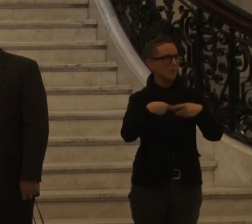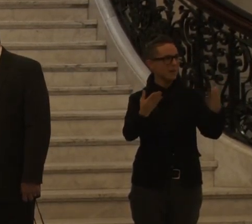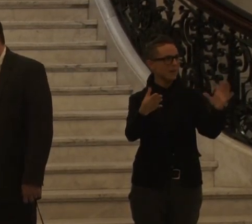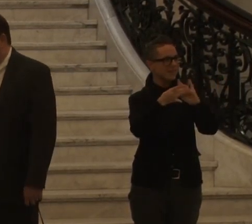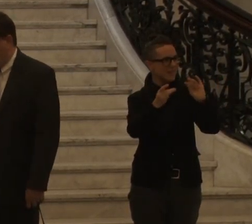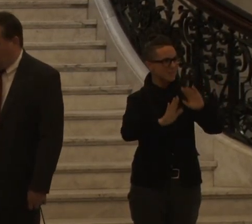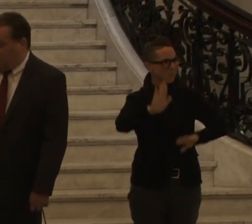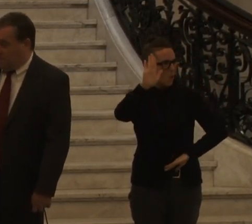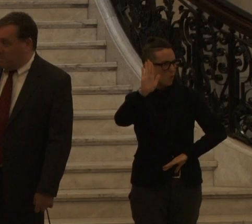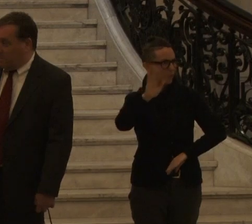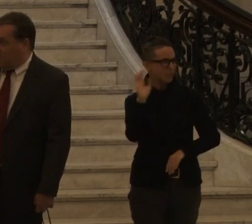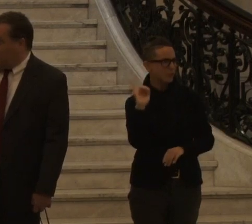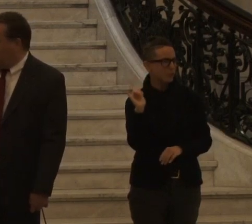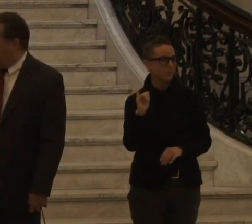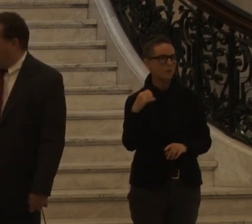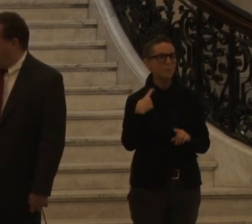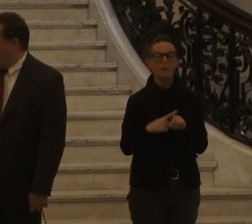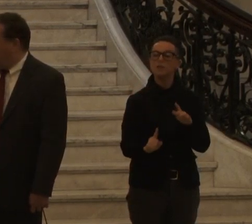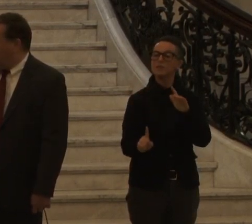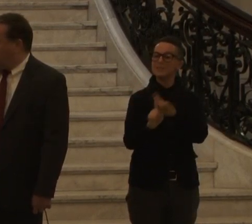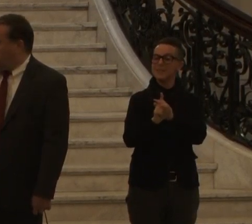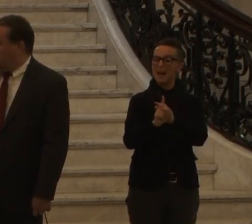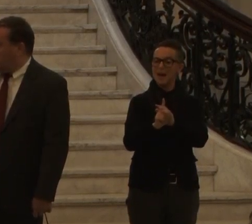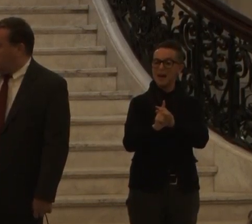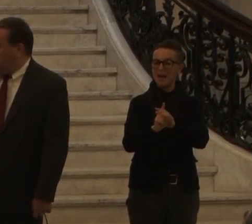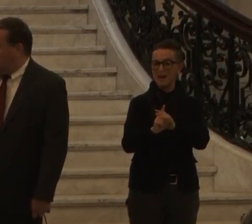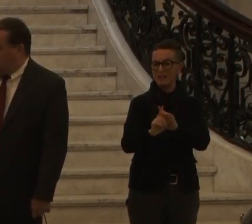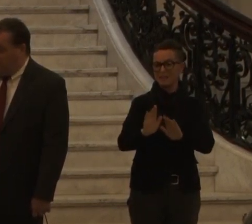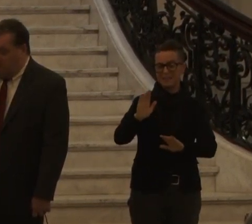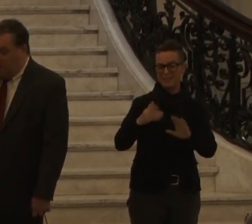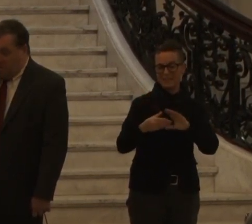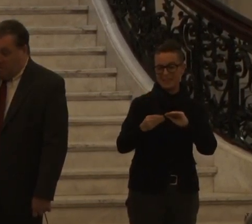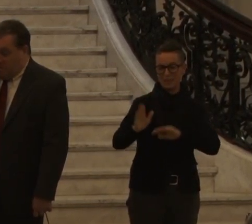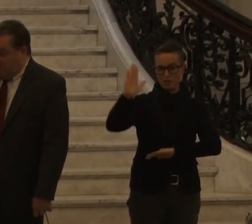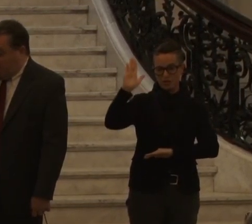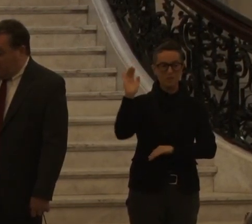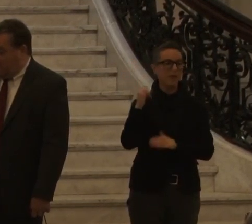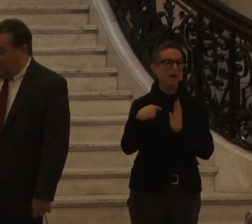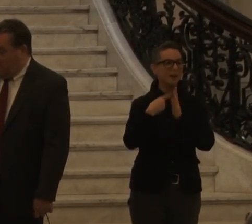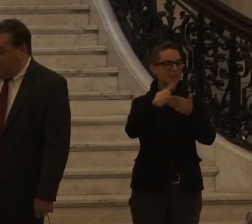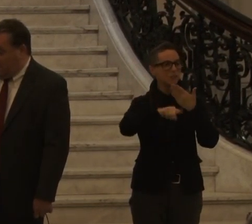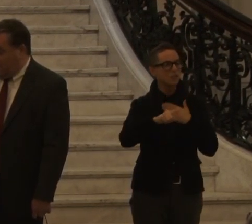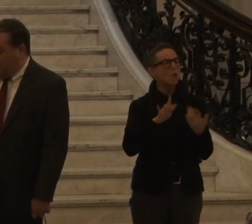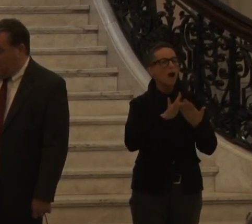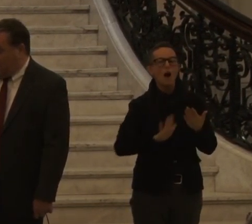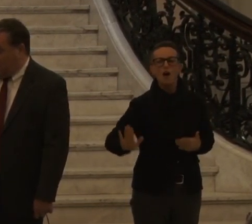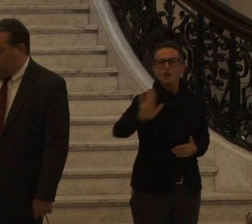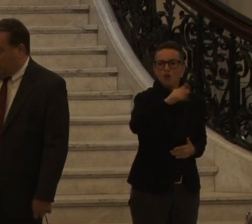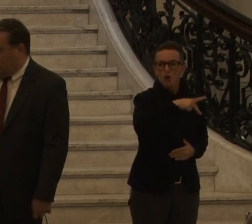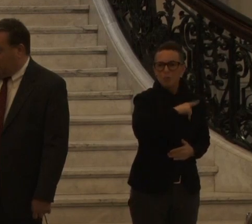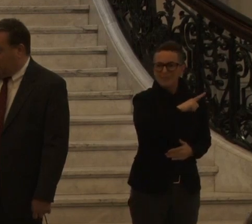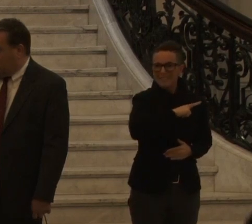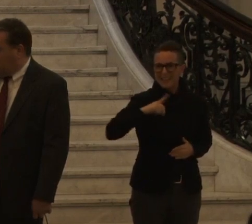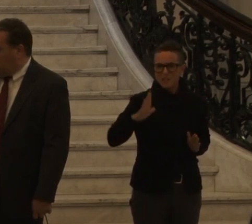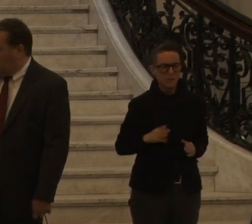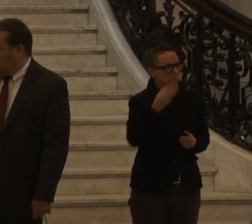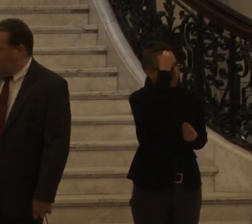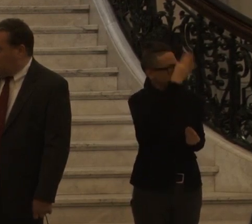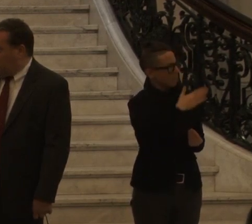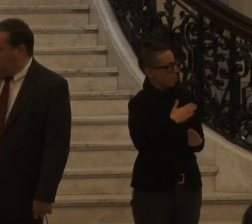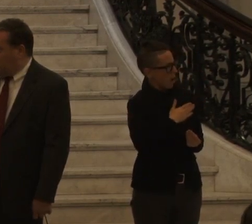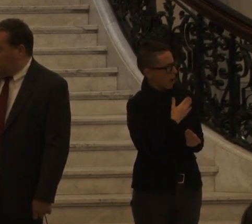testimony at hearings and attending hearings like the one next week. So contact your own legislators and let them know what is